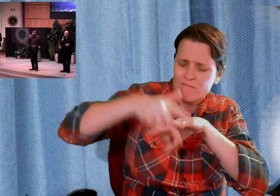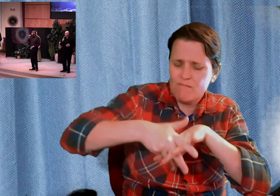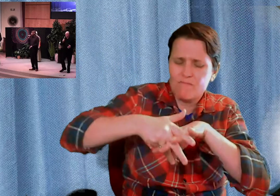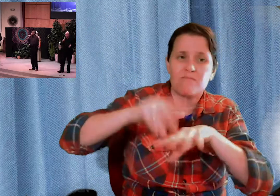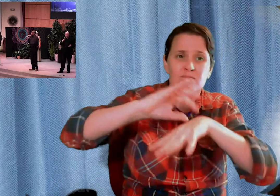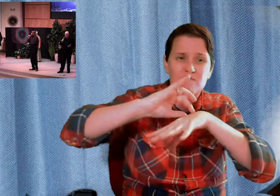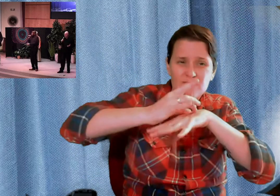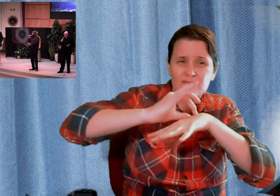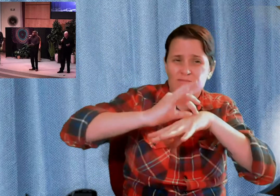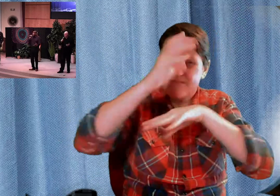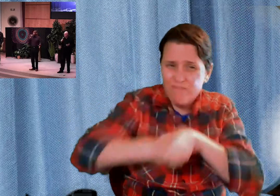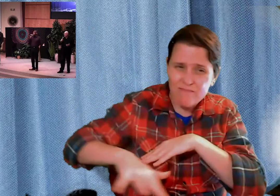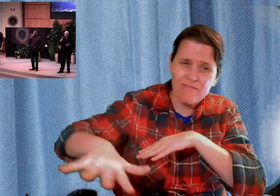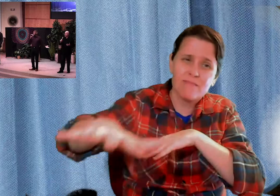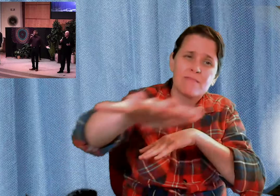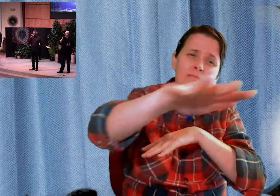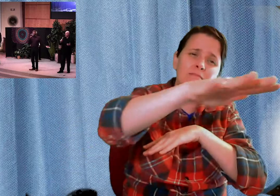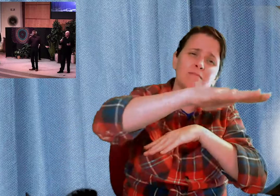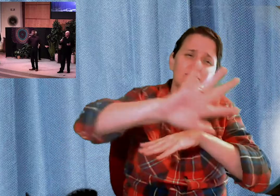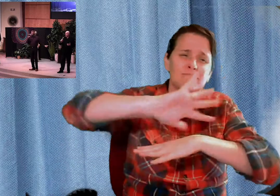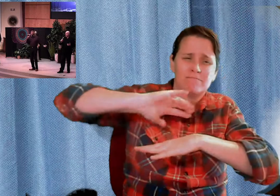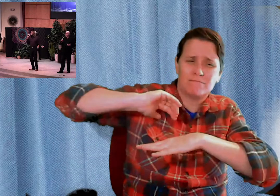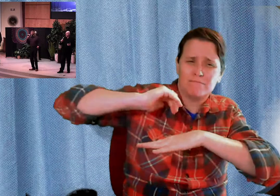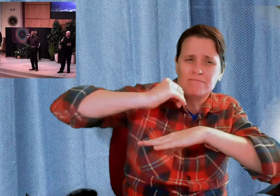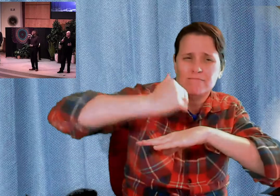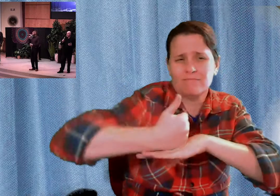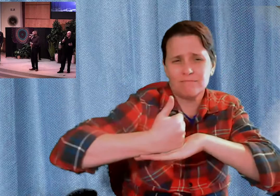establish in all the